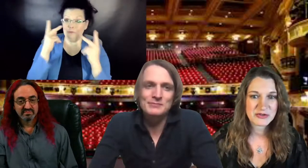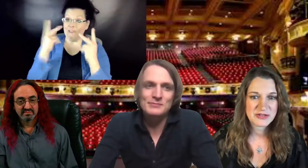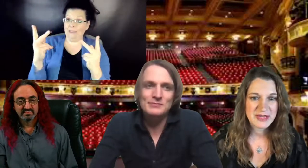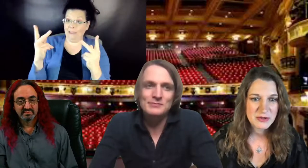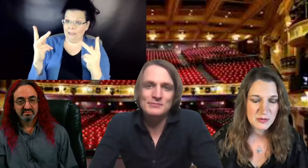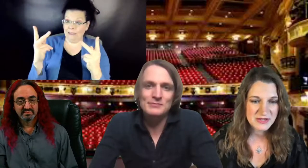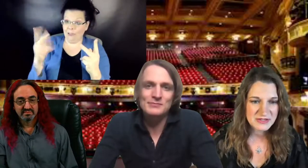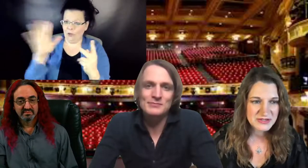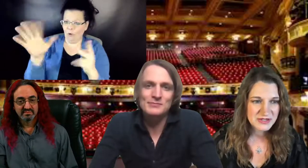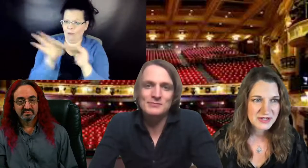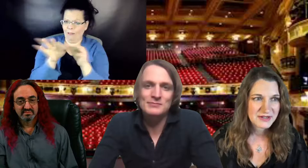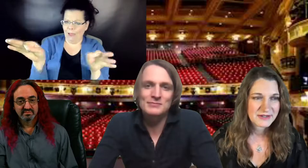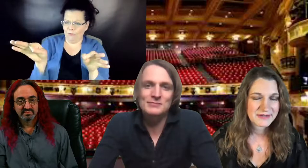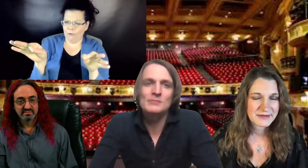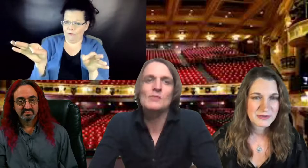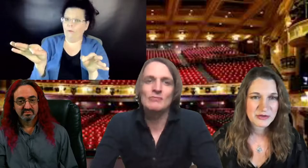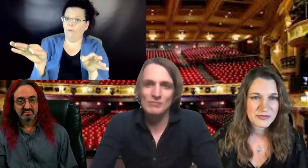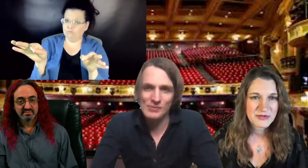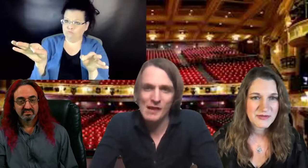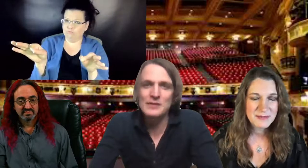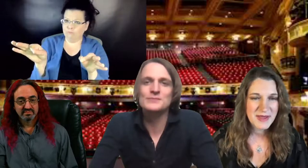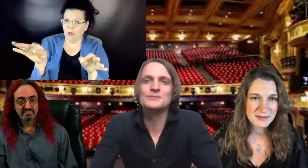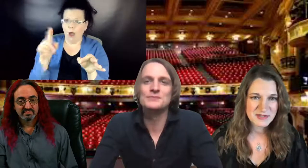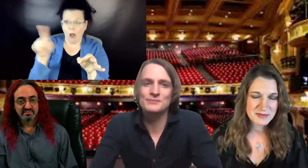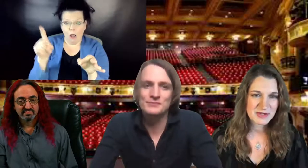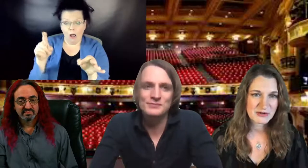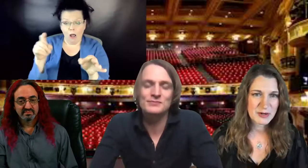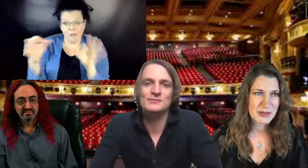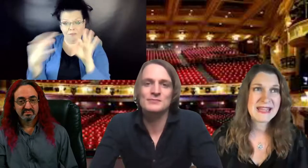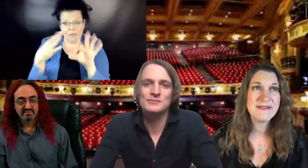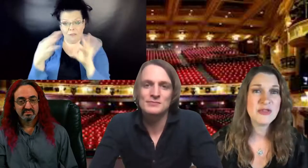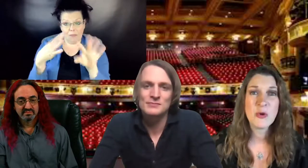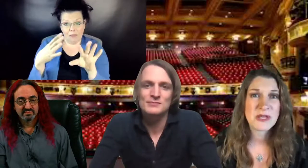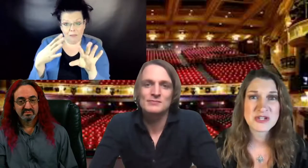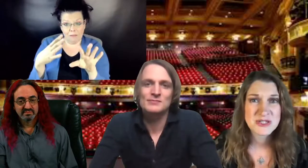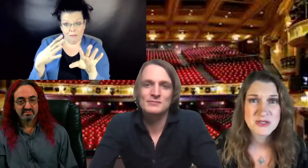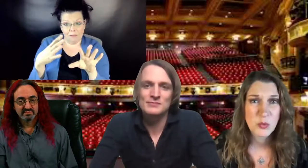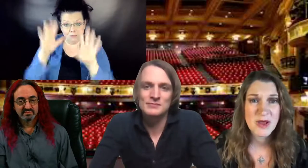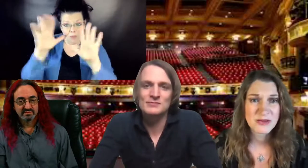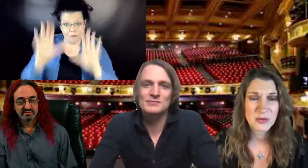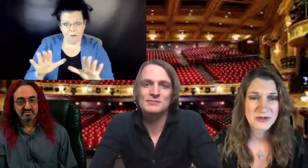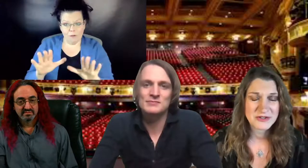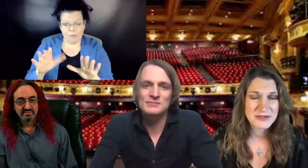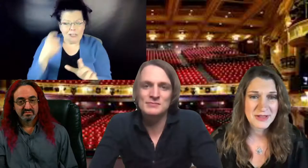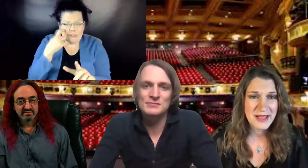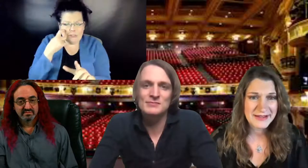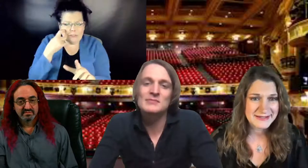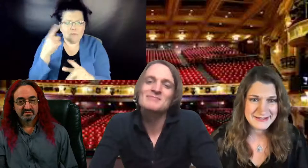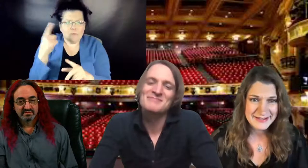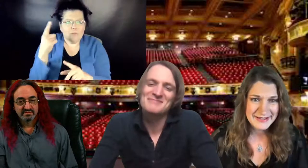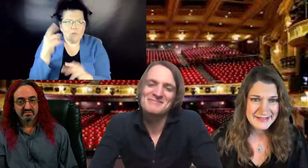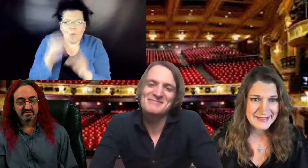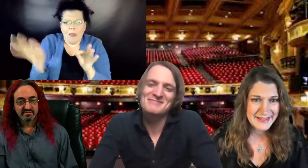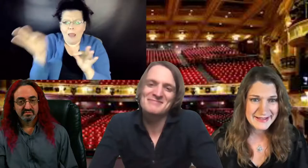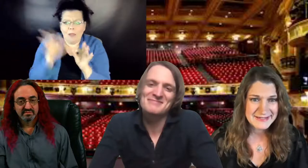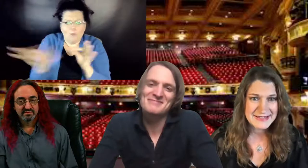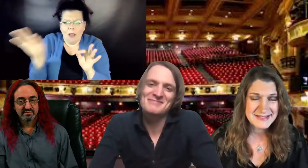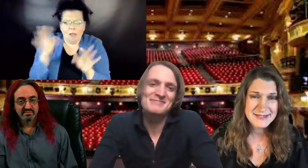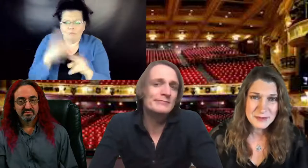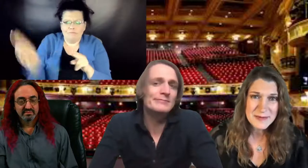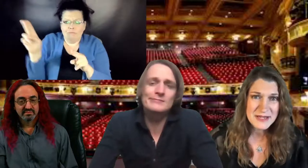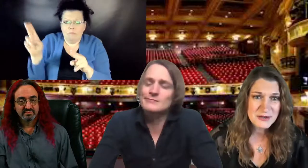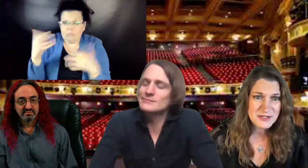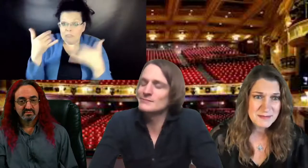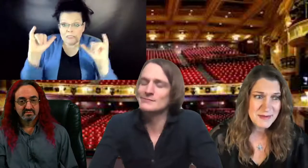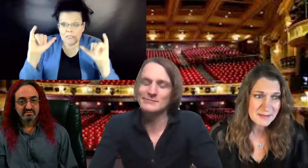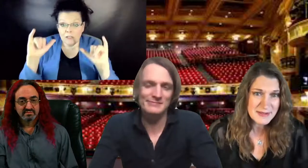in your language, the feedback must have been incredible. Even though it just was one or two lines, that it